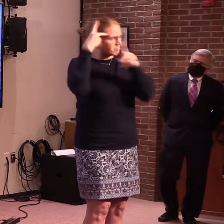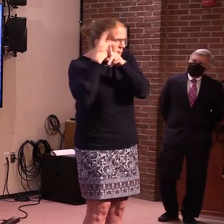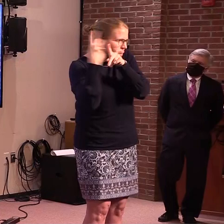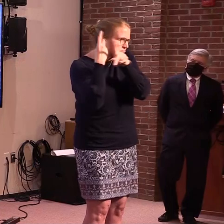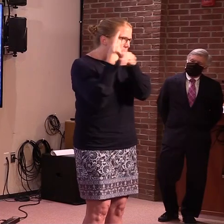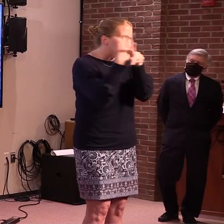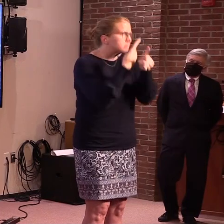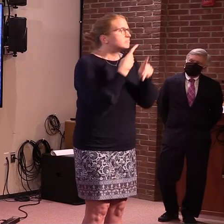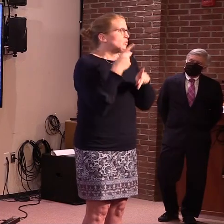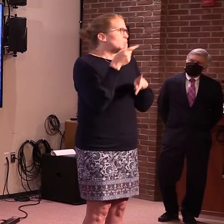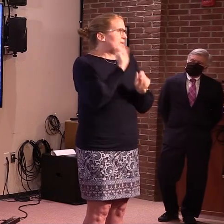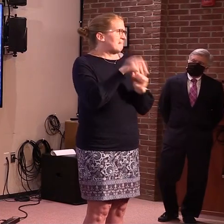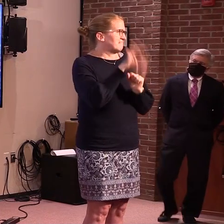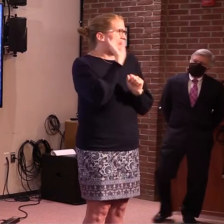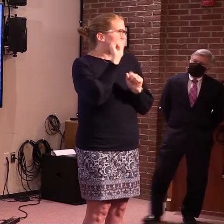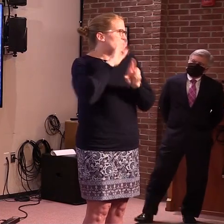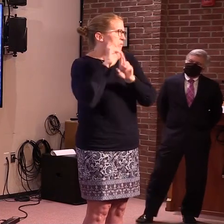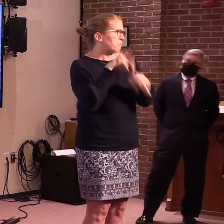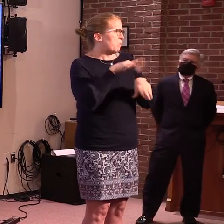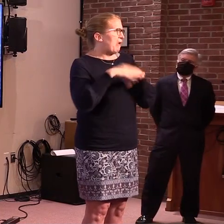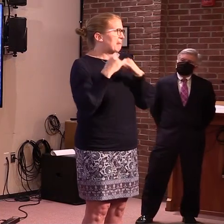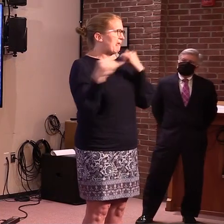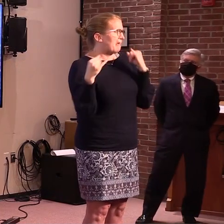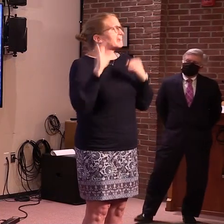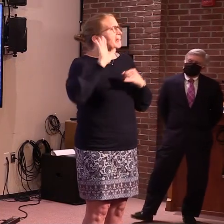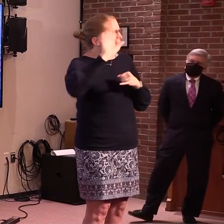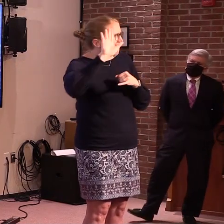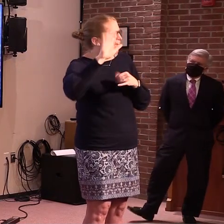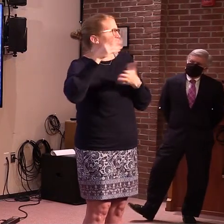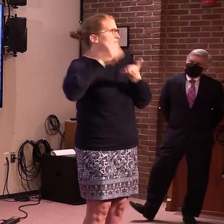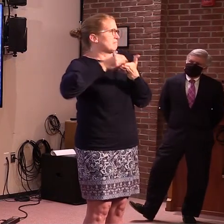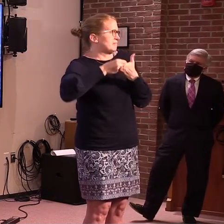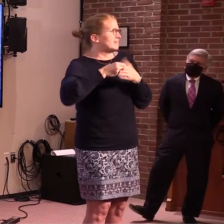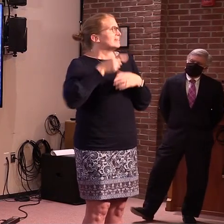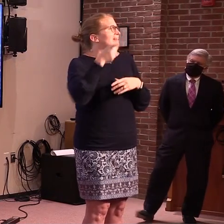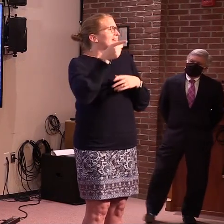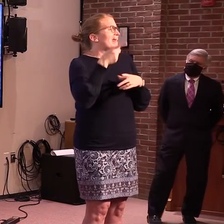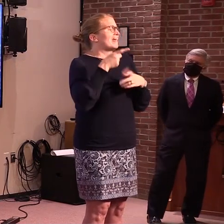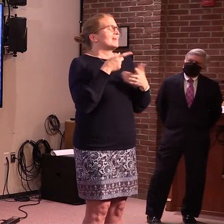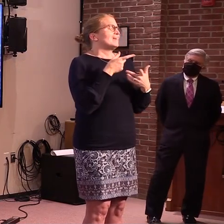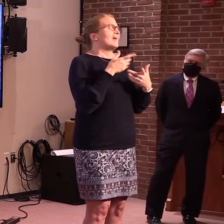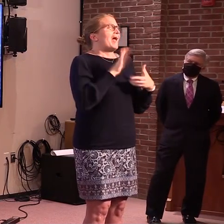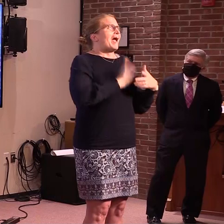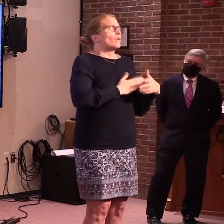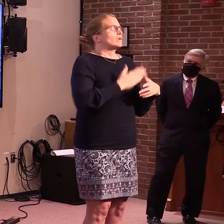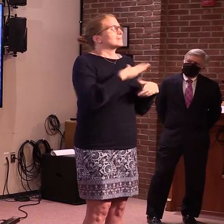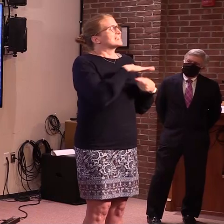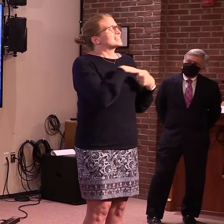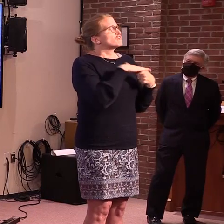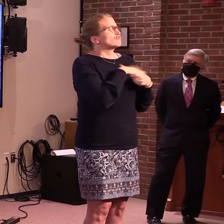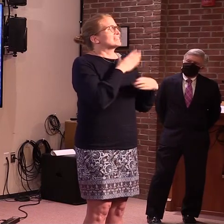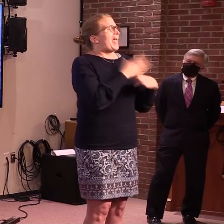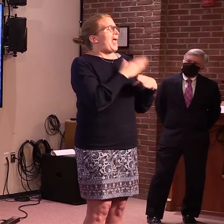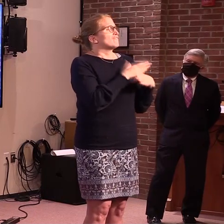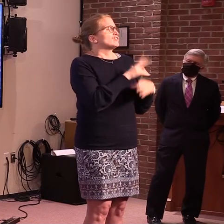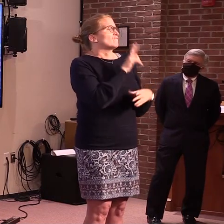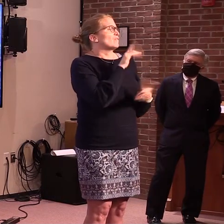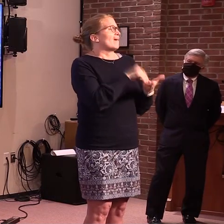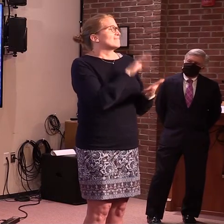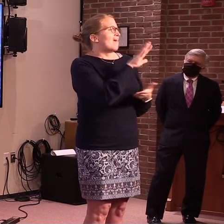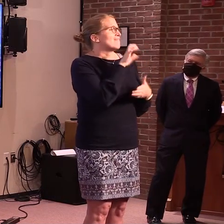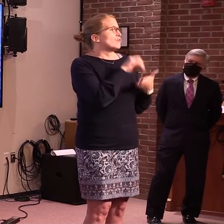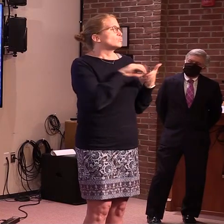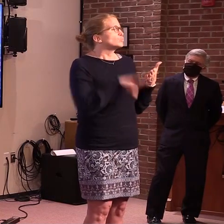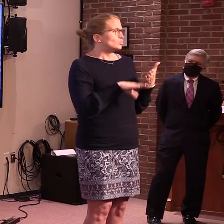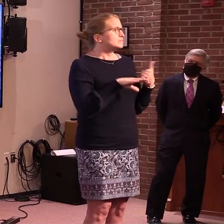calculation you can find online that was based on a district average size of about 3,500 students. And we